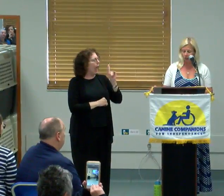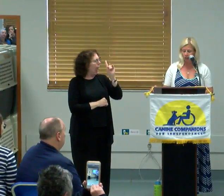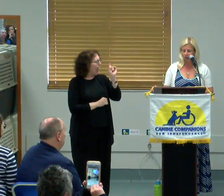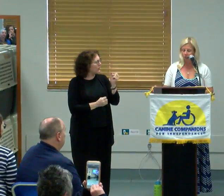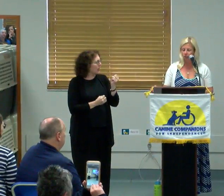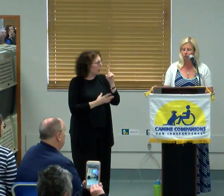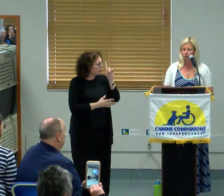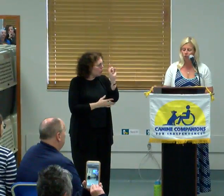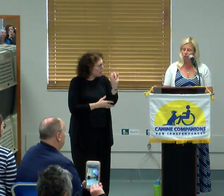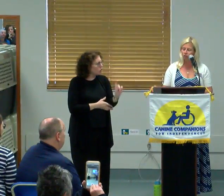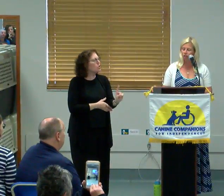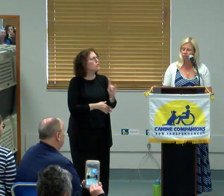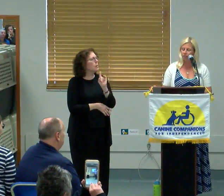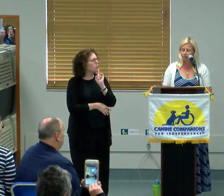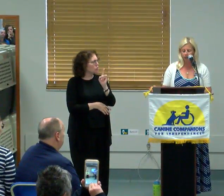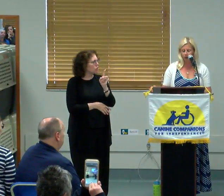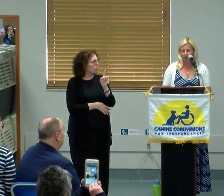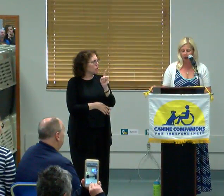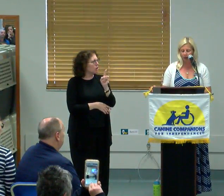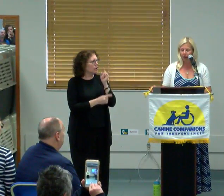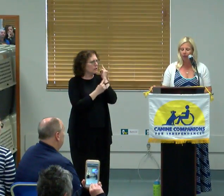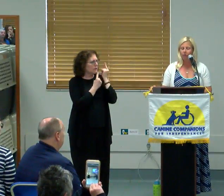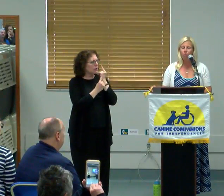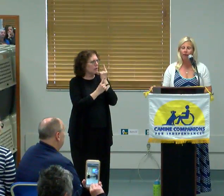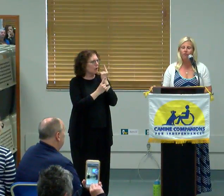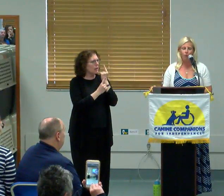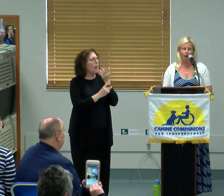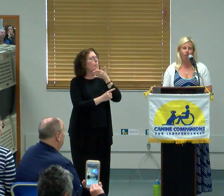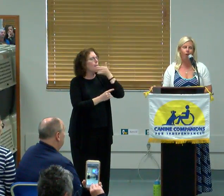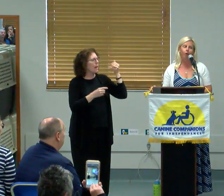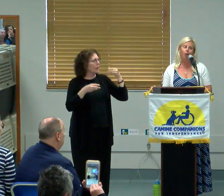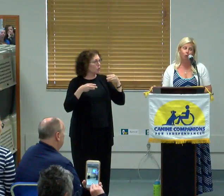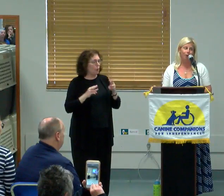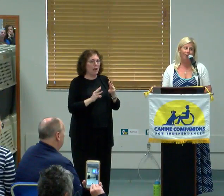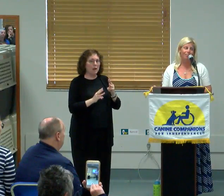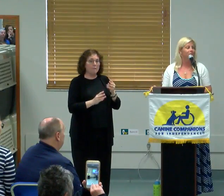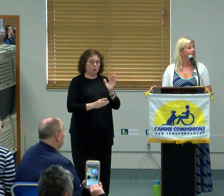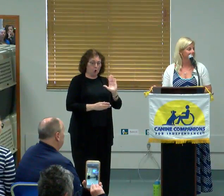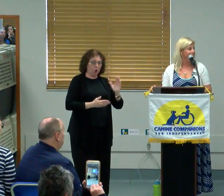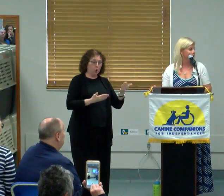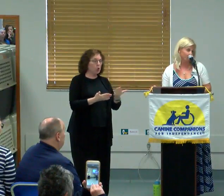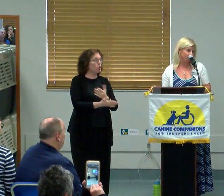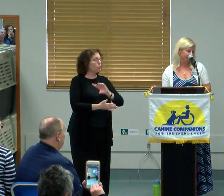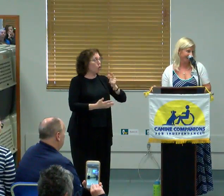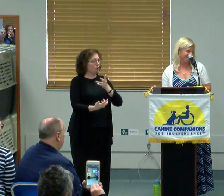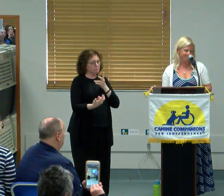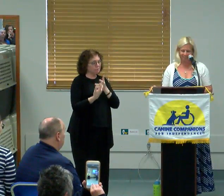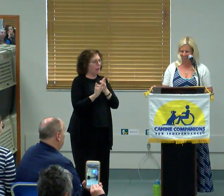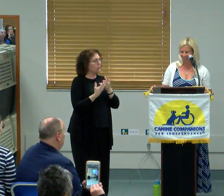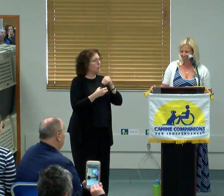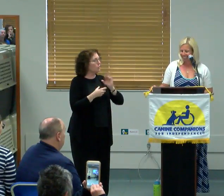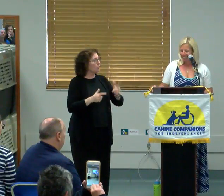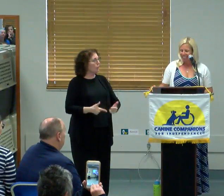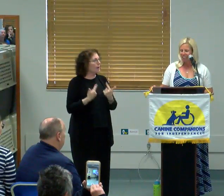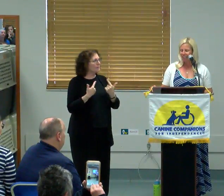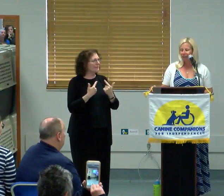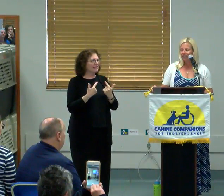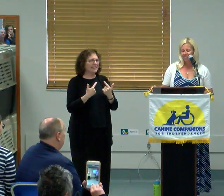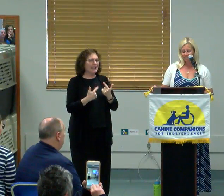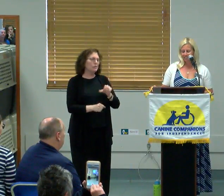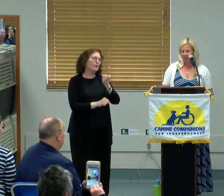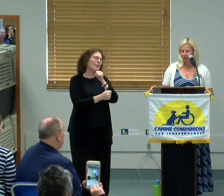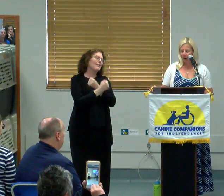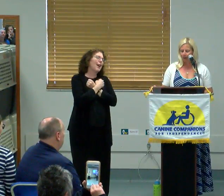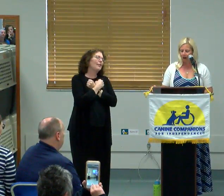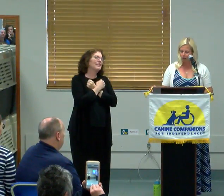lot of questions to ensure that she is figuring out the best way for her new dog to fit into her life. She